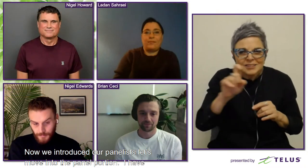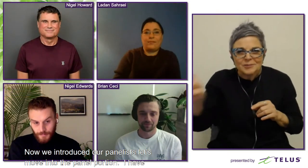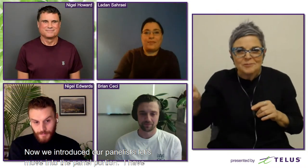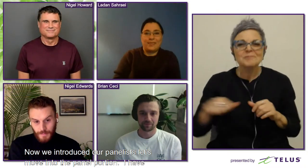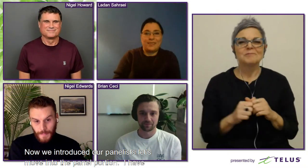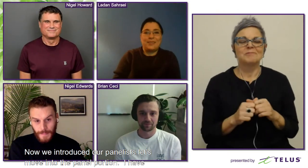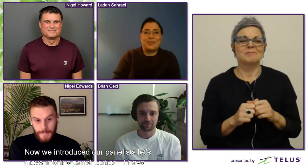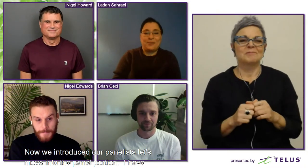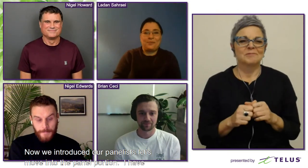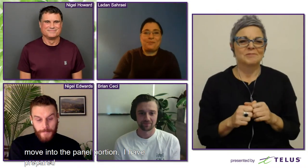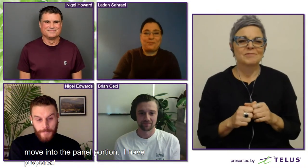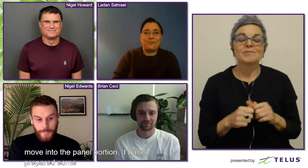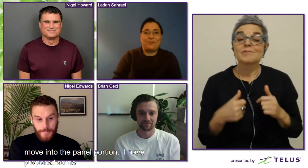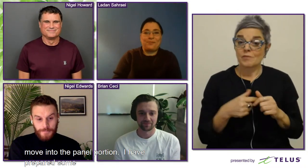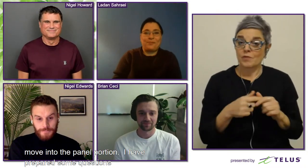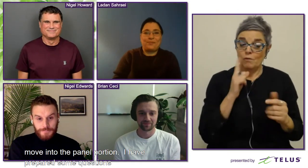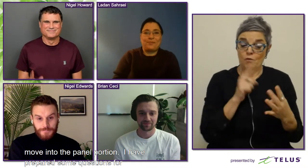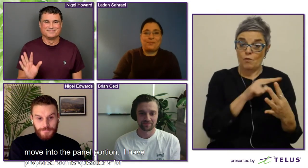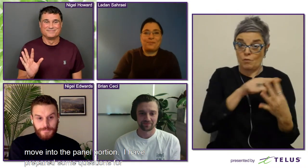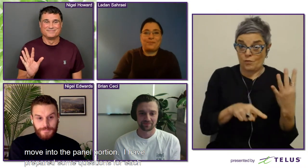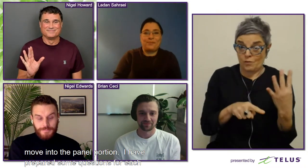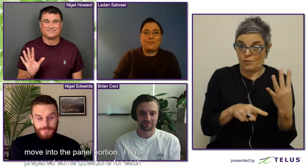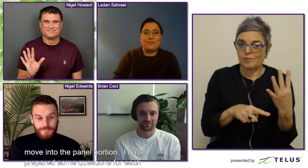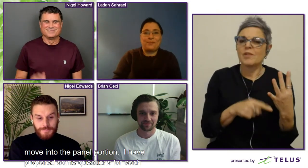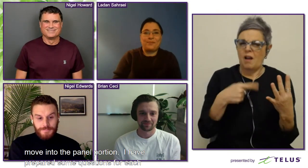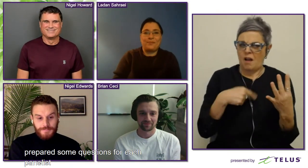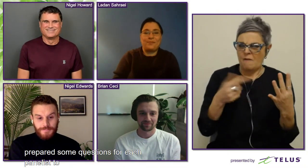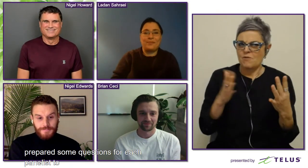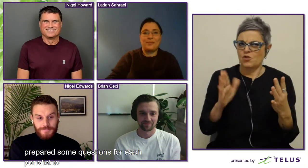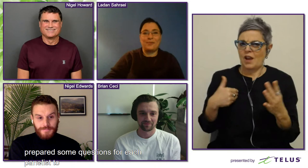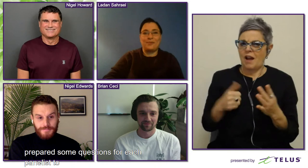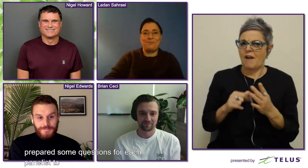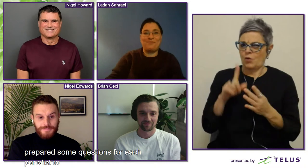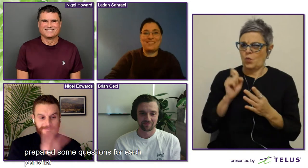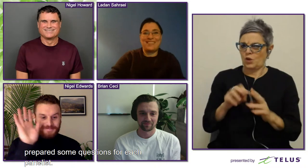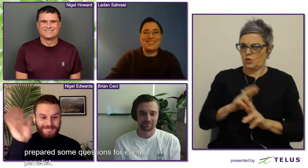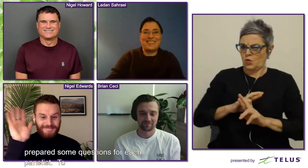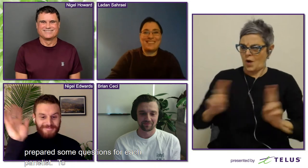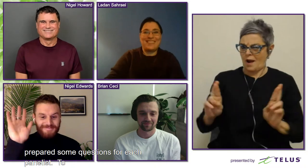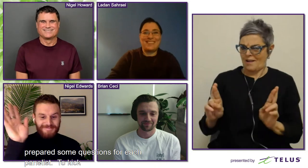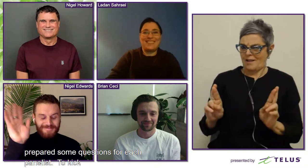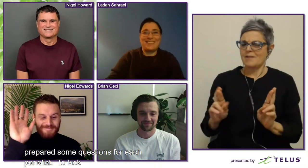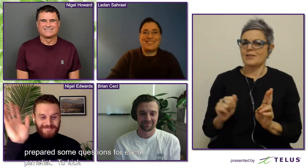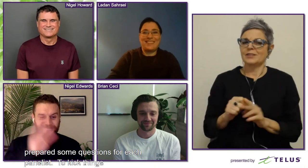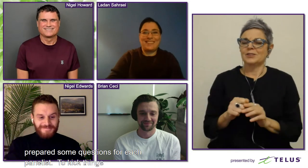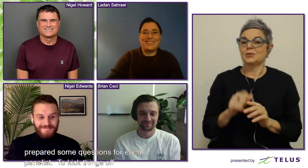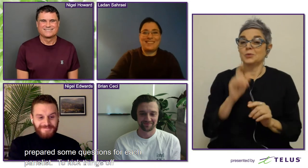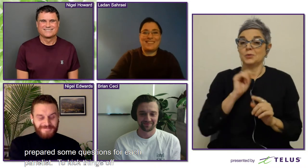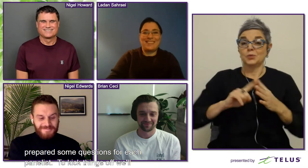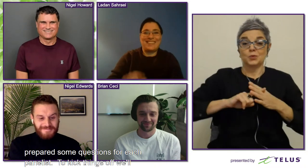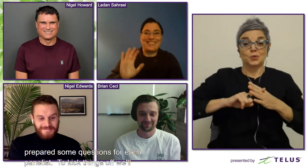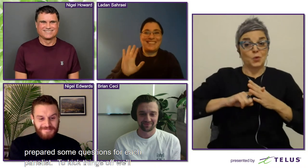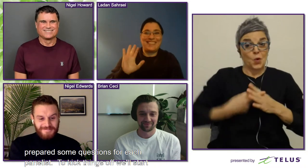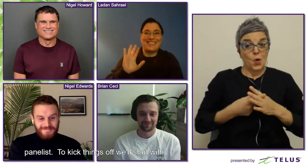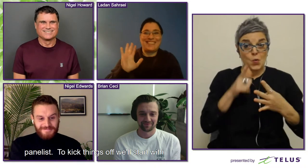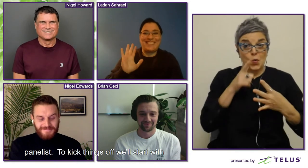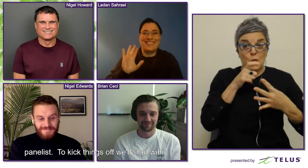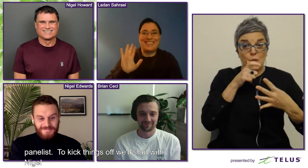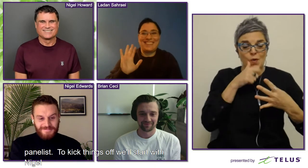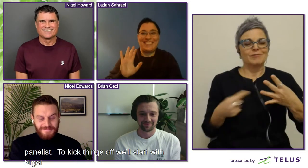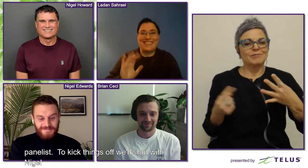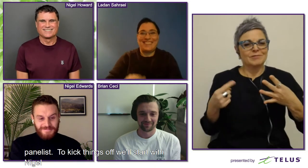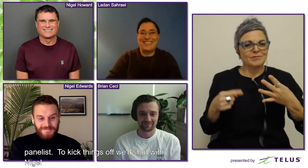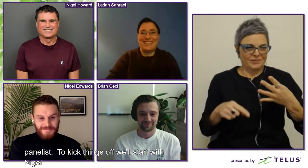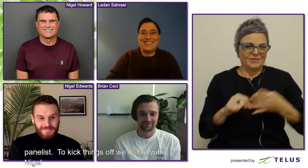for each of our panelists, and to kick things off, we're going to start with Nigel Edwards. So Nigel, do you